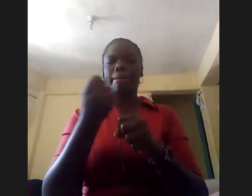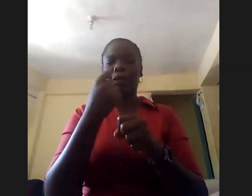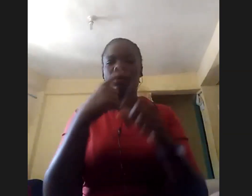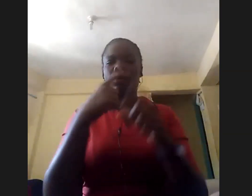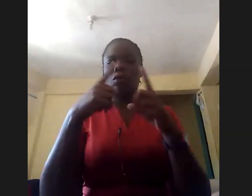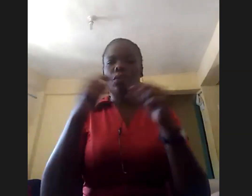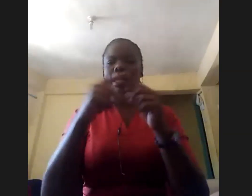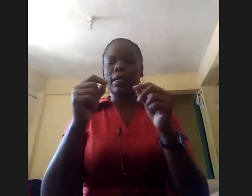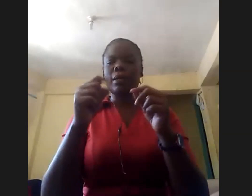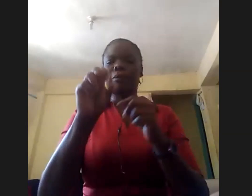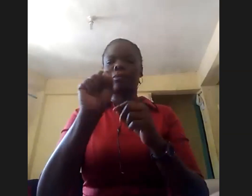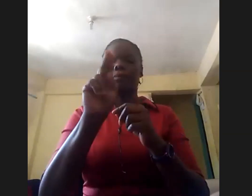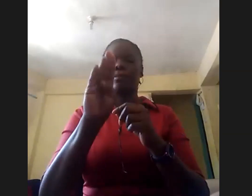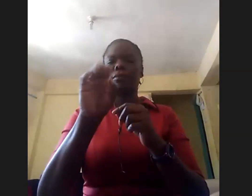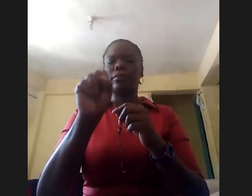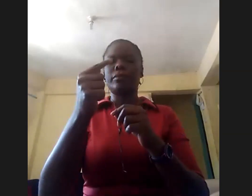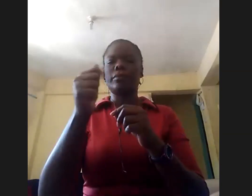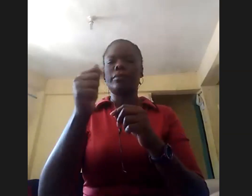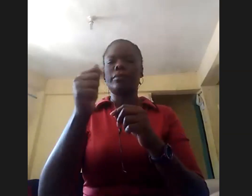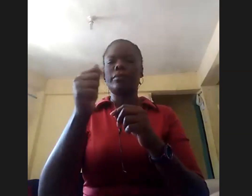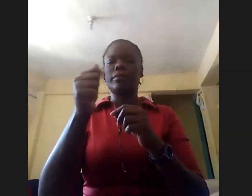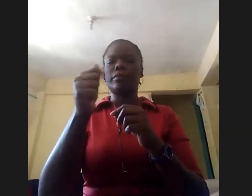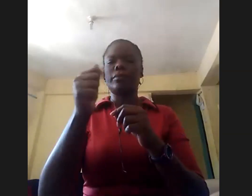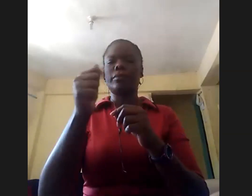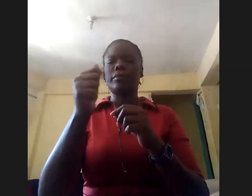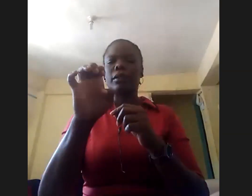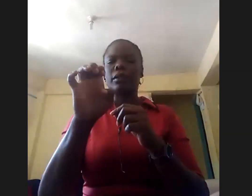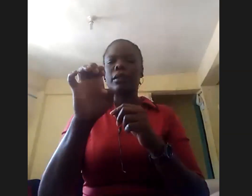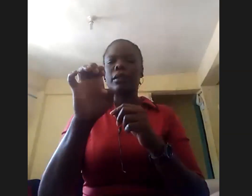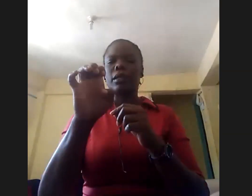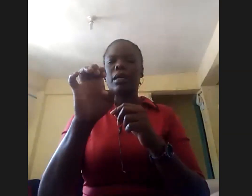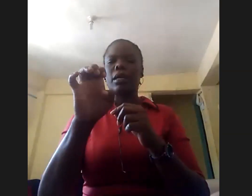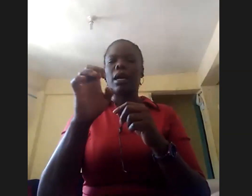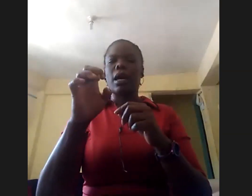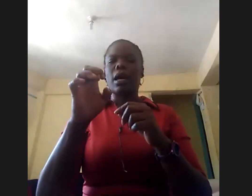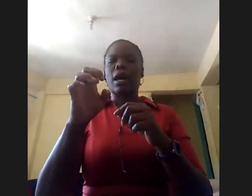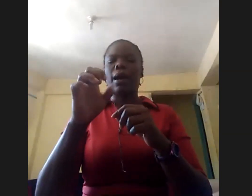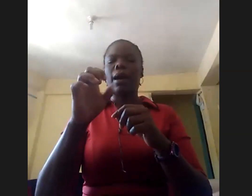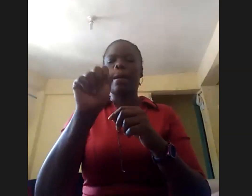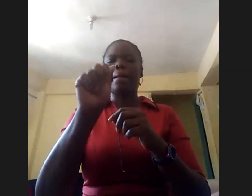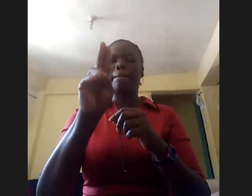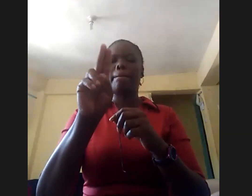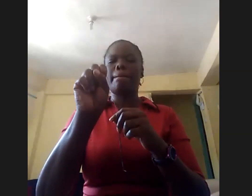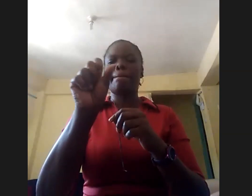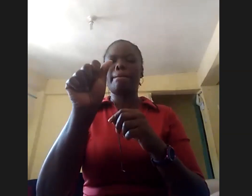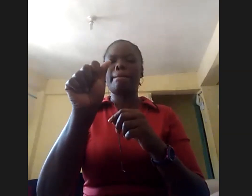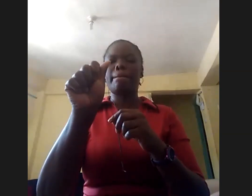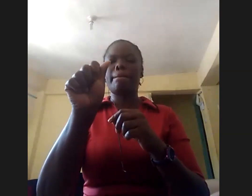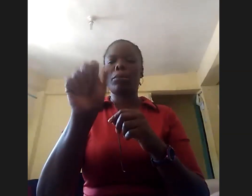hand, we call it substance use disorder. So I'll just briefly explain